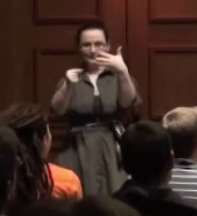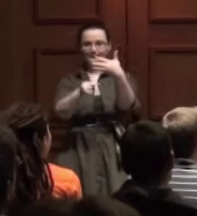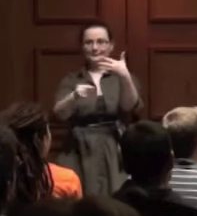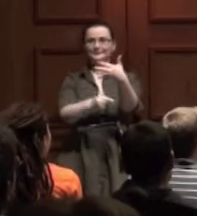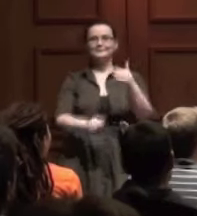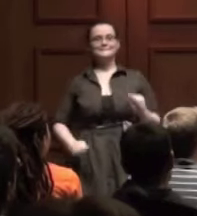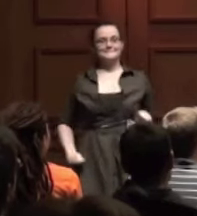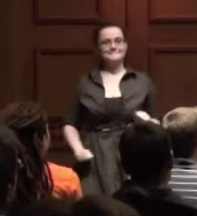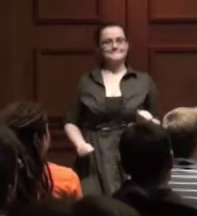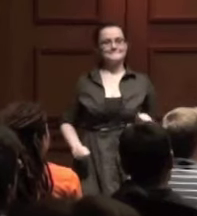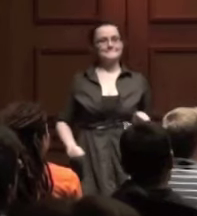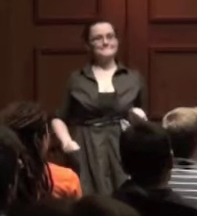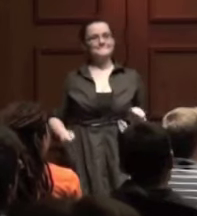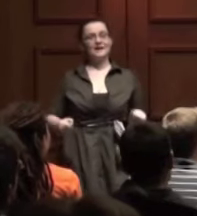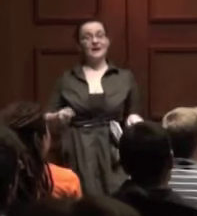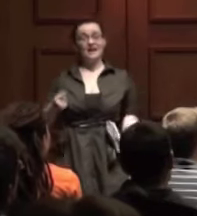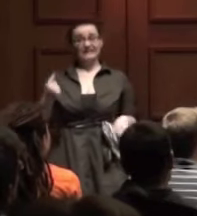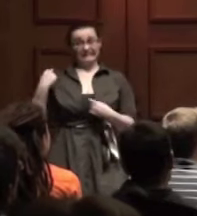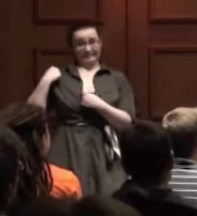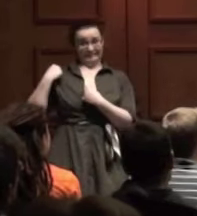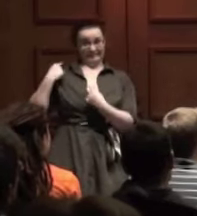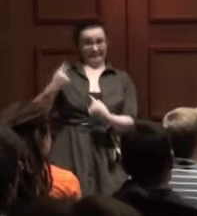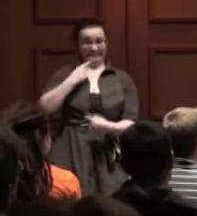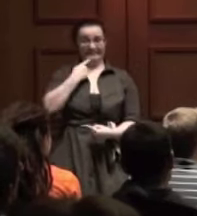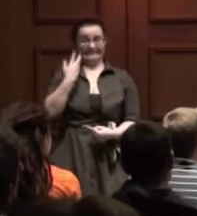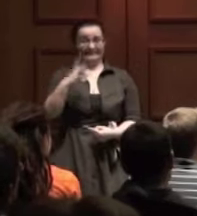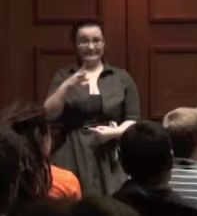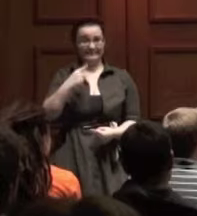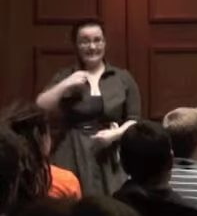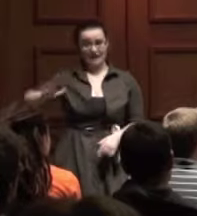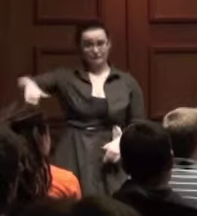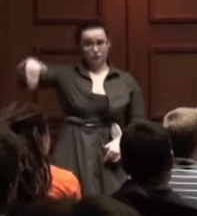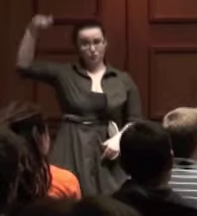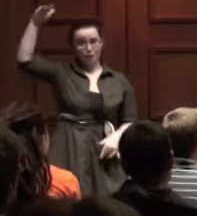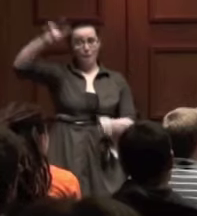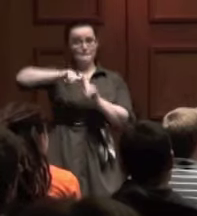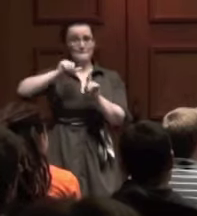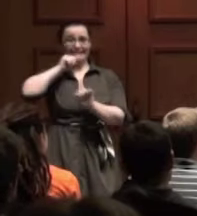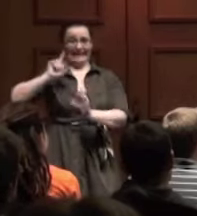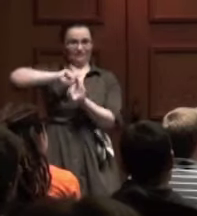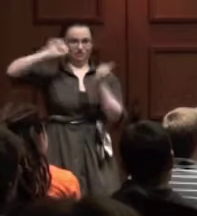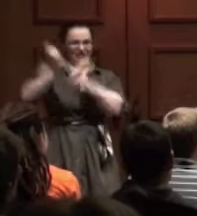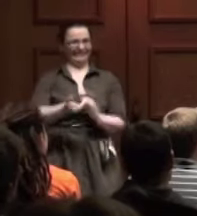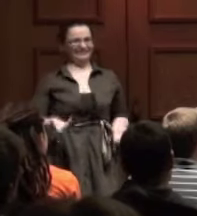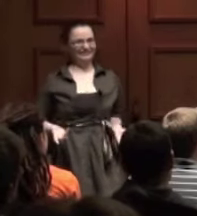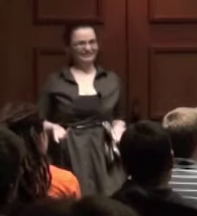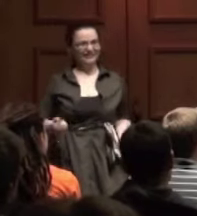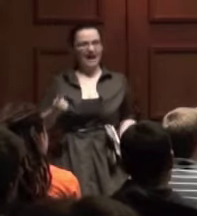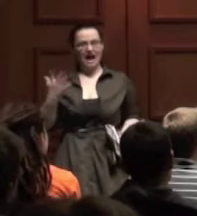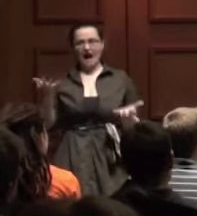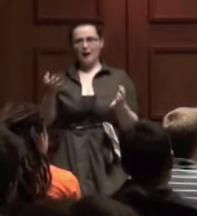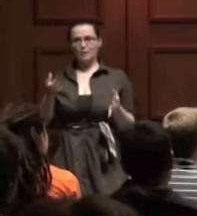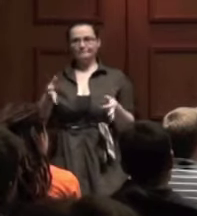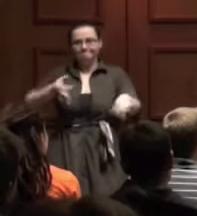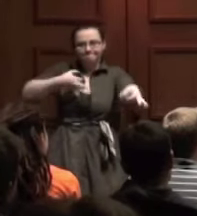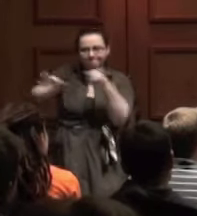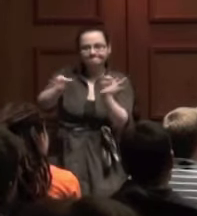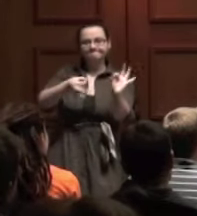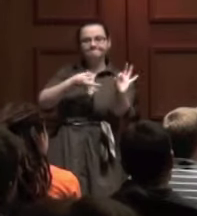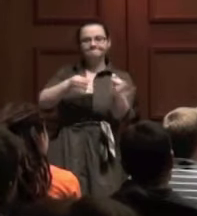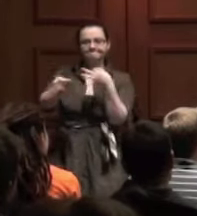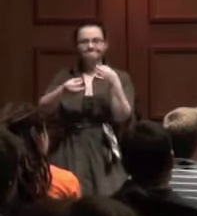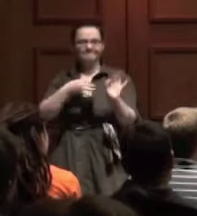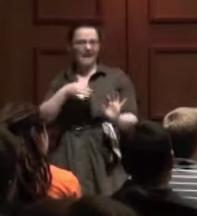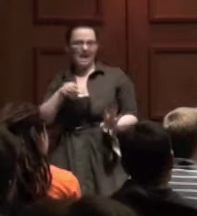am grown since I'm 16, but not that much changed. I wanted to tell her, Miss